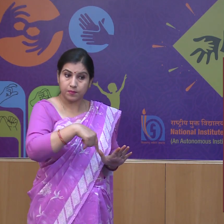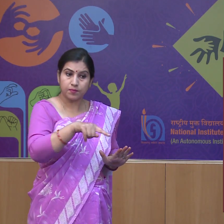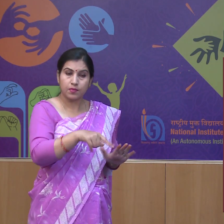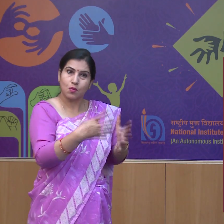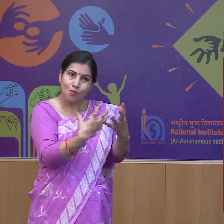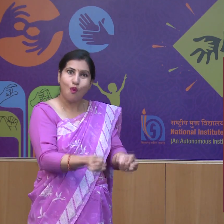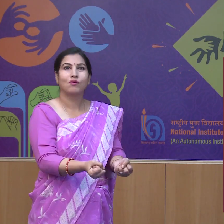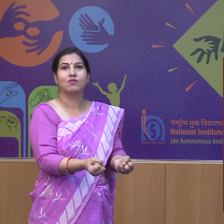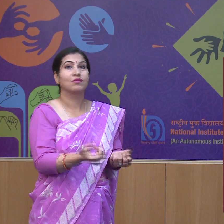required